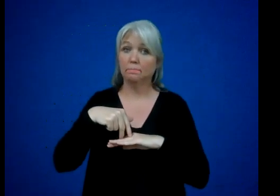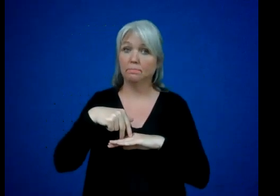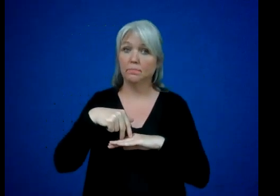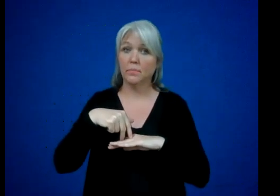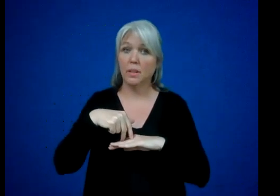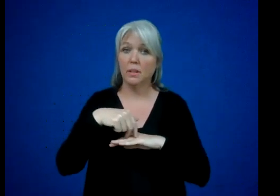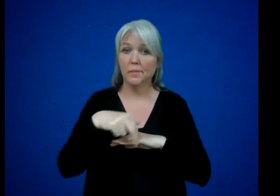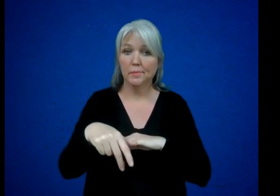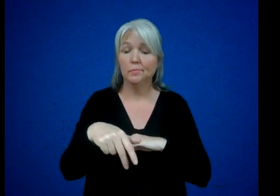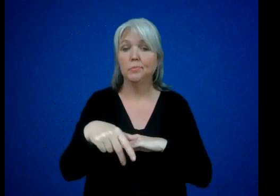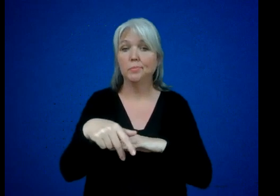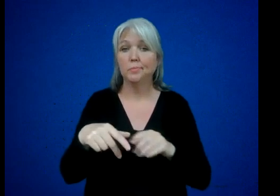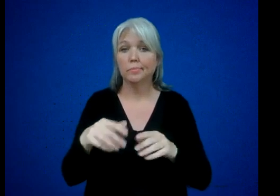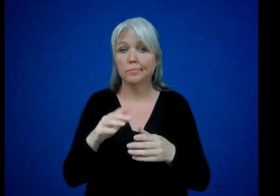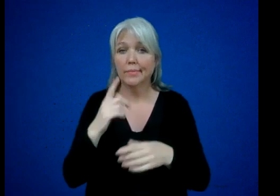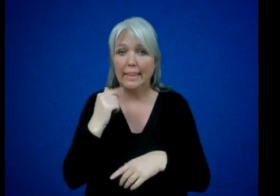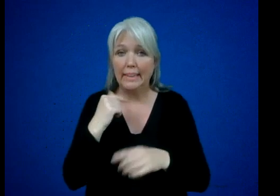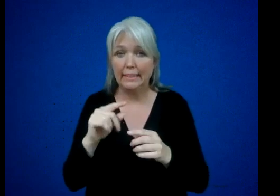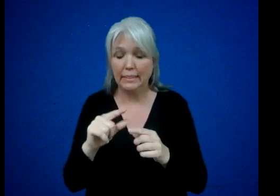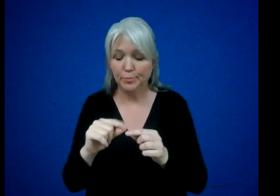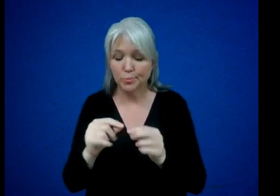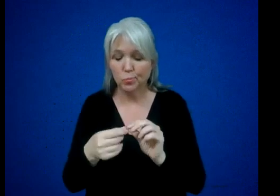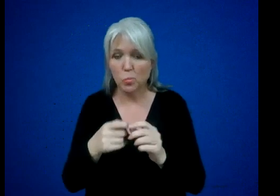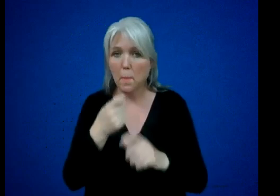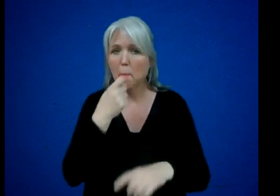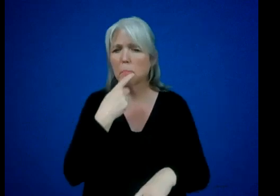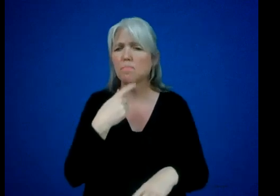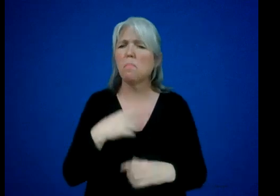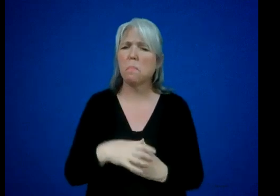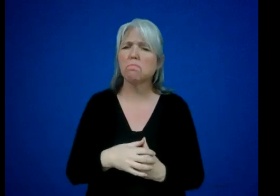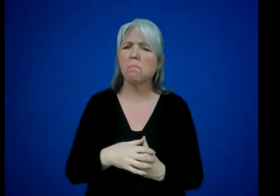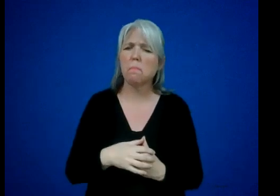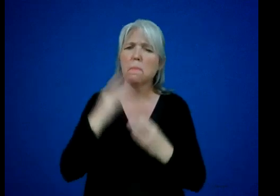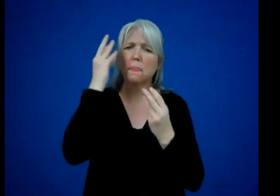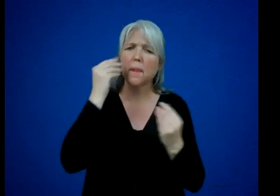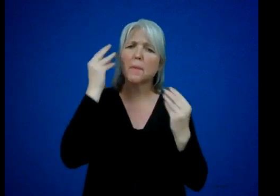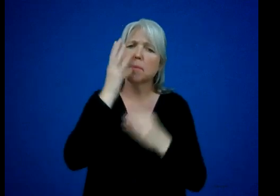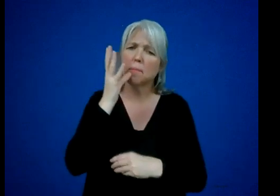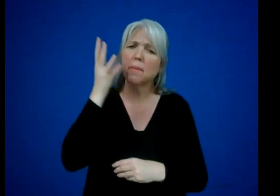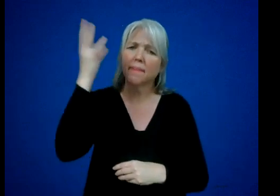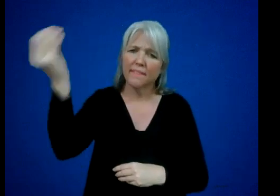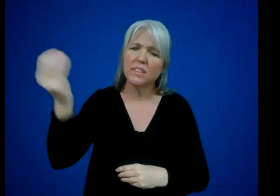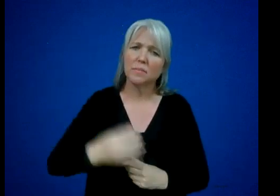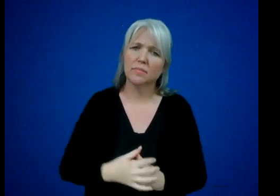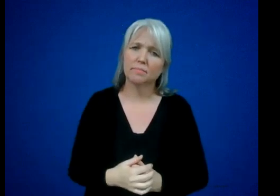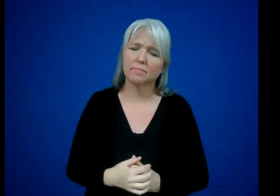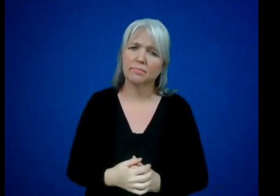unwrapped a litmus lozenge and sucked on it hard and thought about my mama leaving me. That